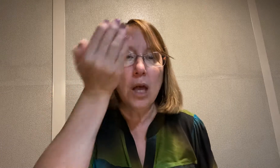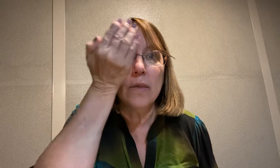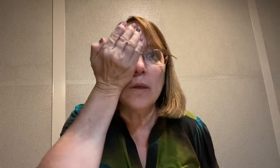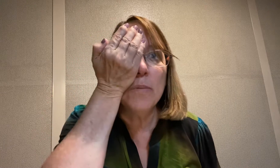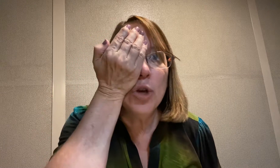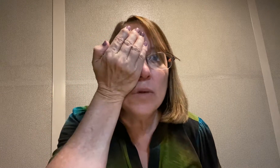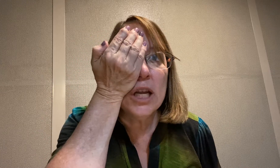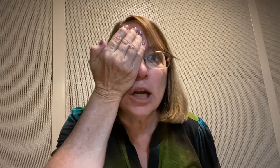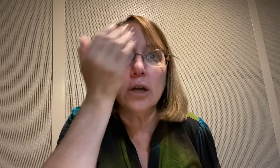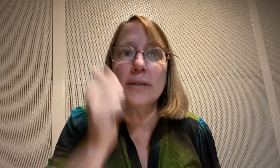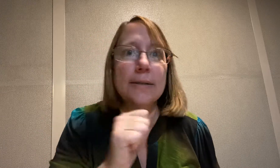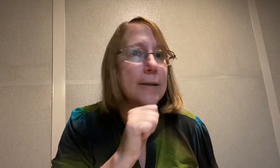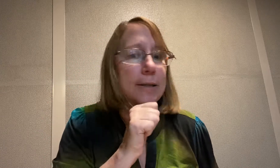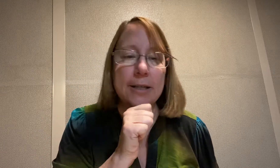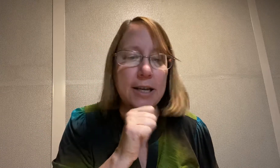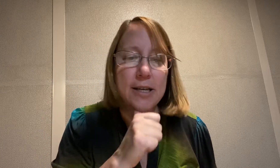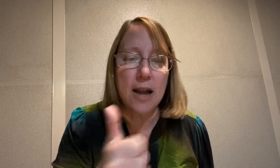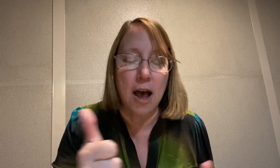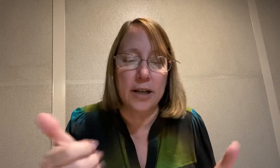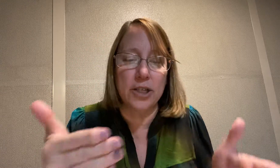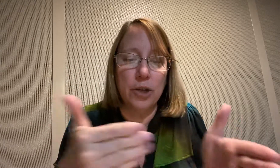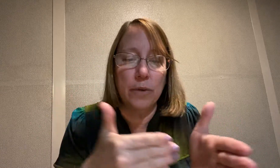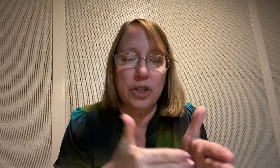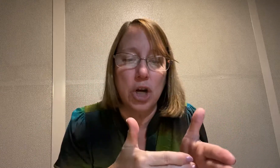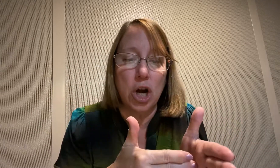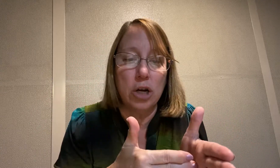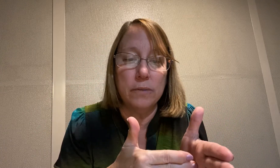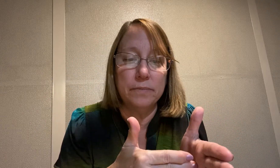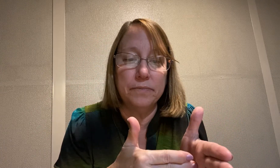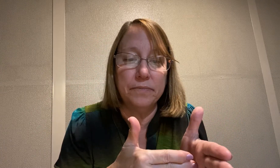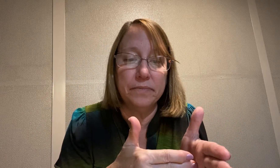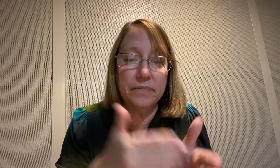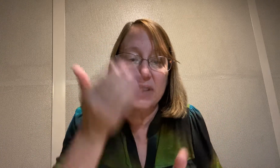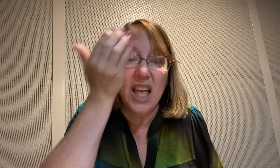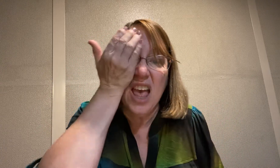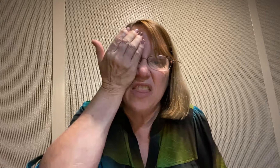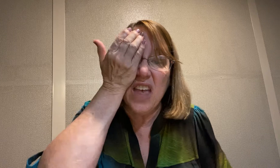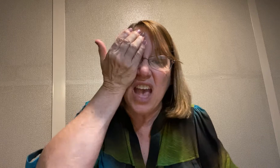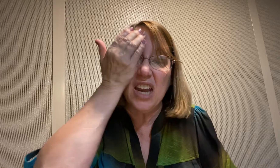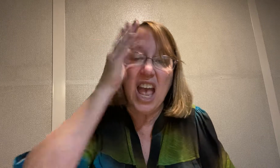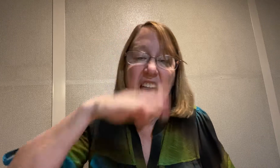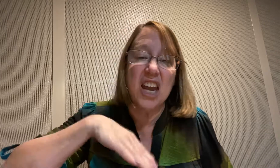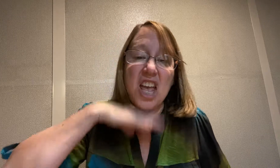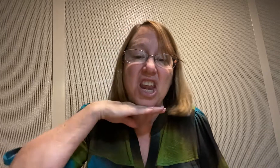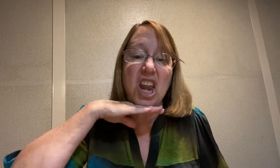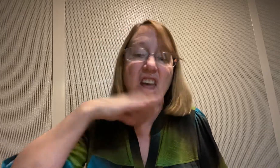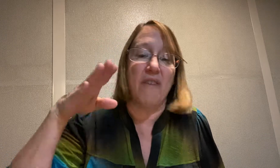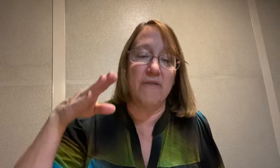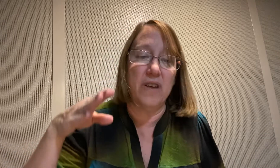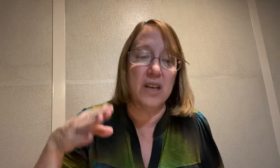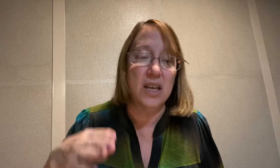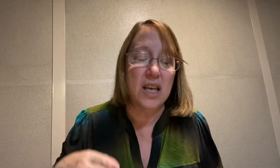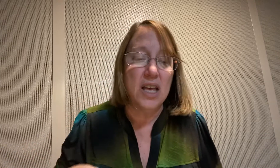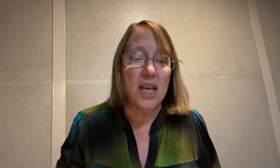The mutineers did not return. They had had enough,